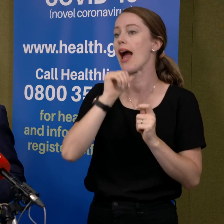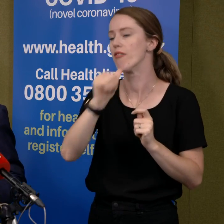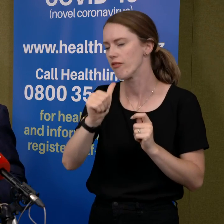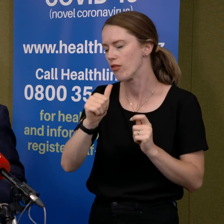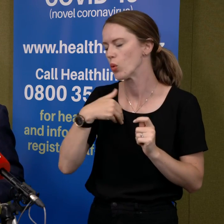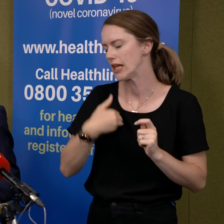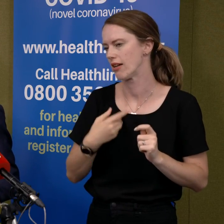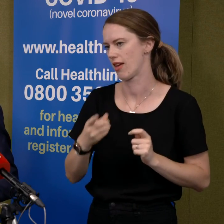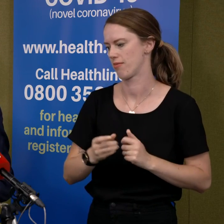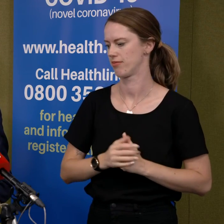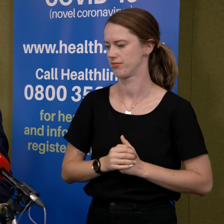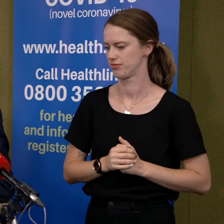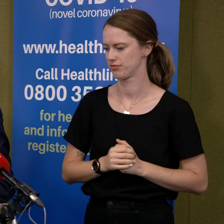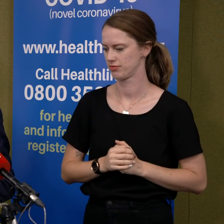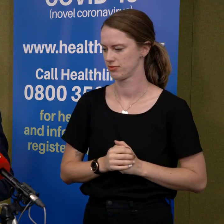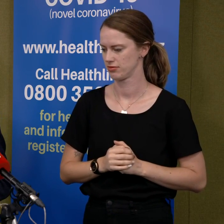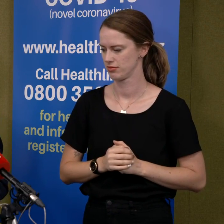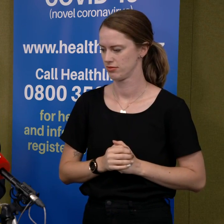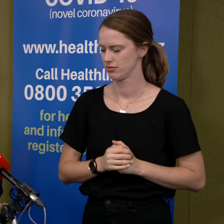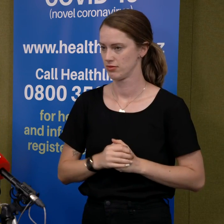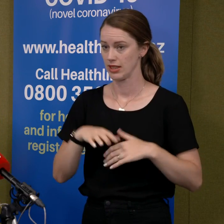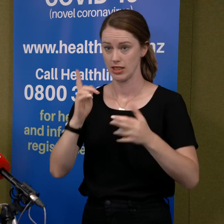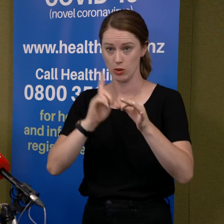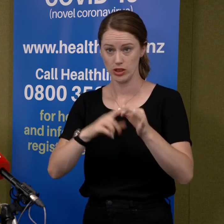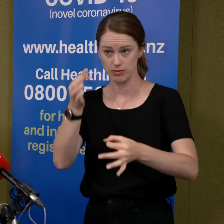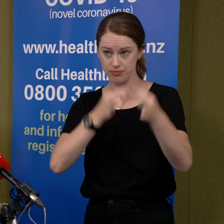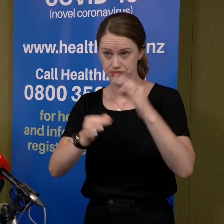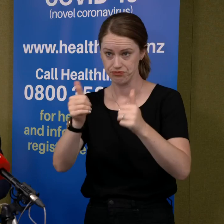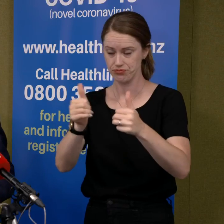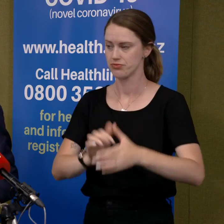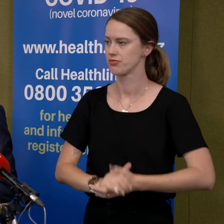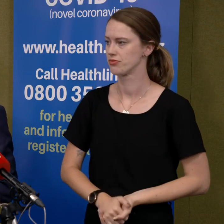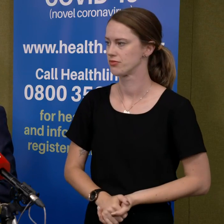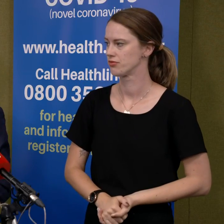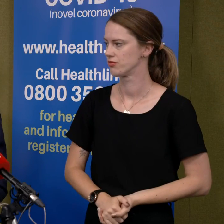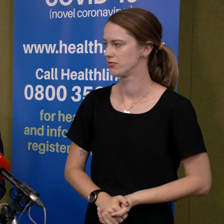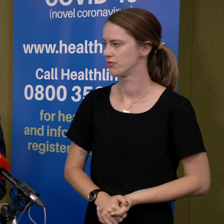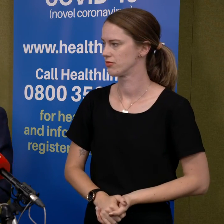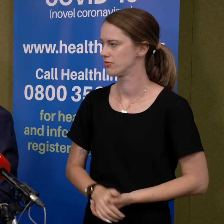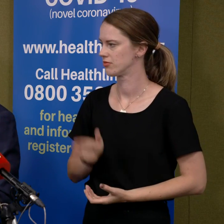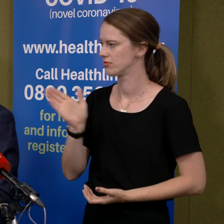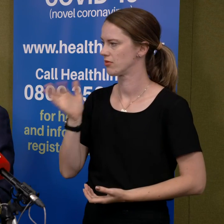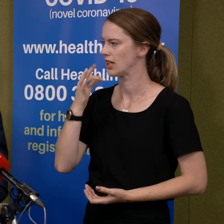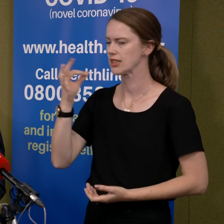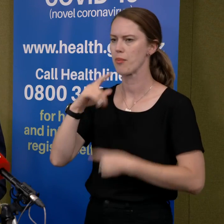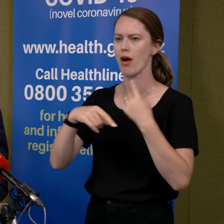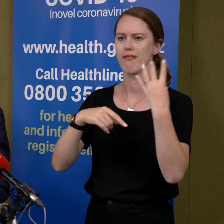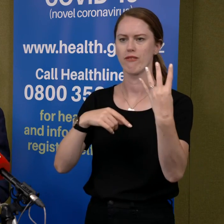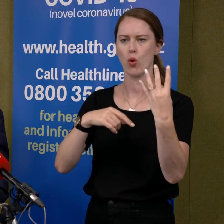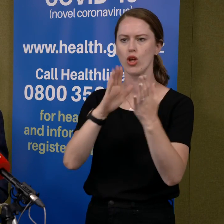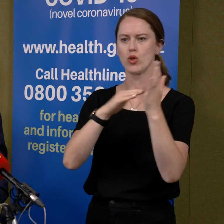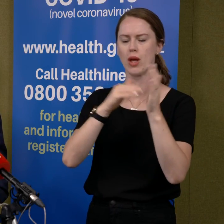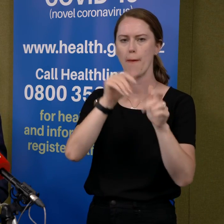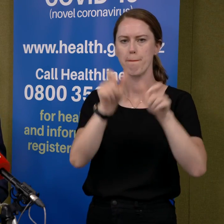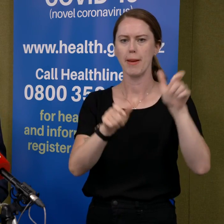be required. I am happy to take any questions at this point. Just for the processes with the 4 New Zealanders that are